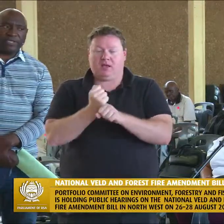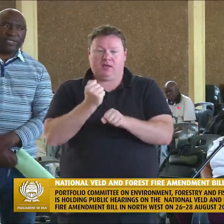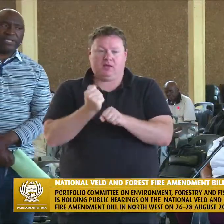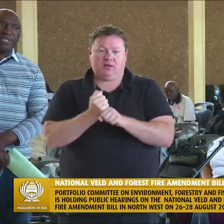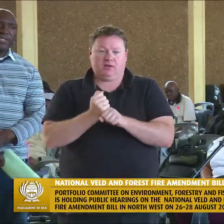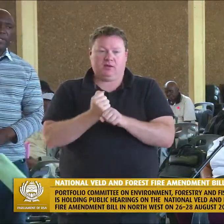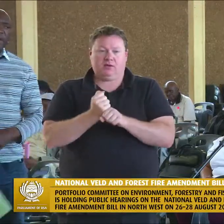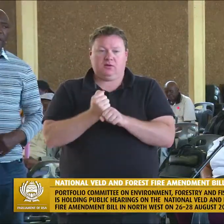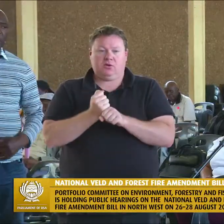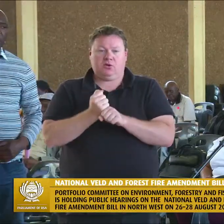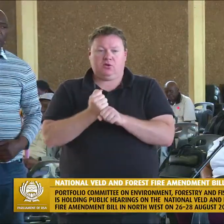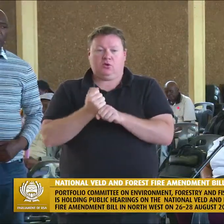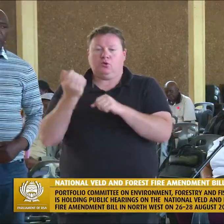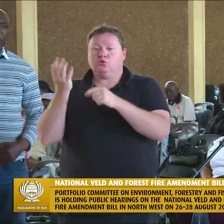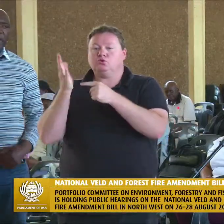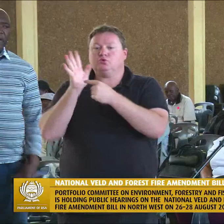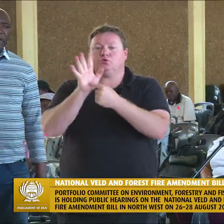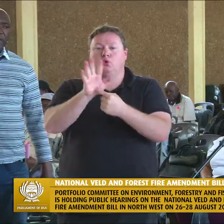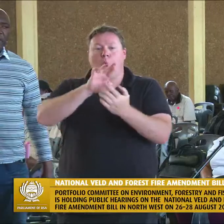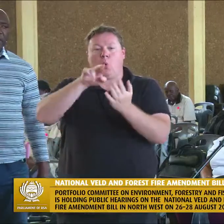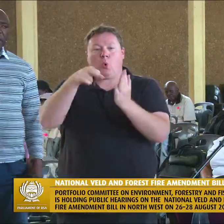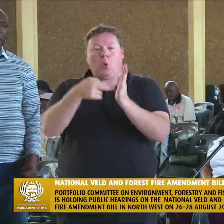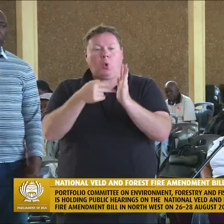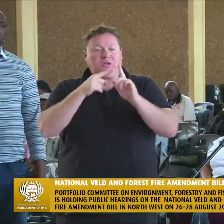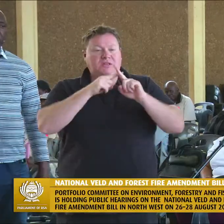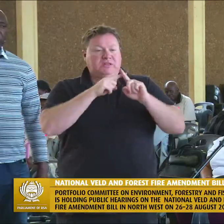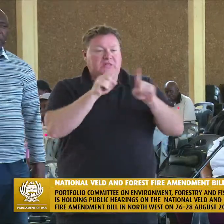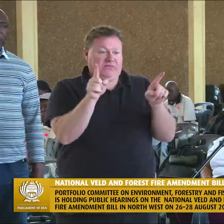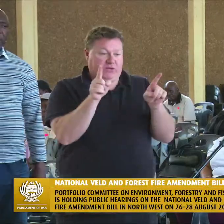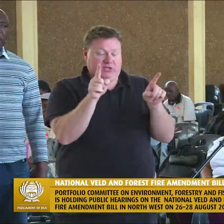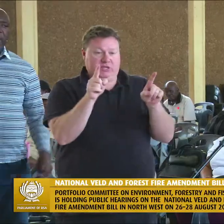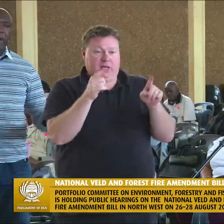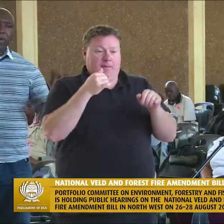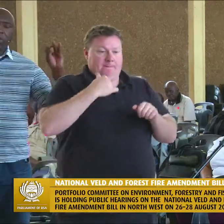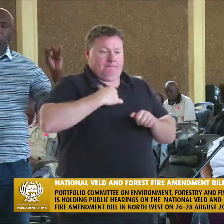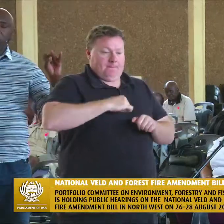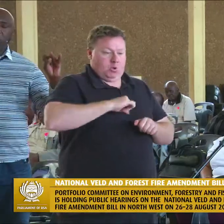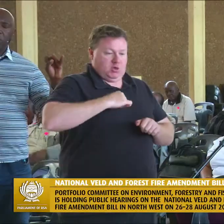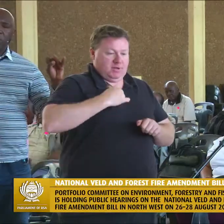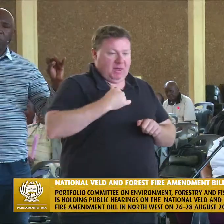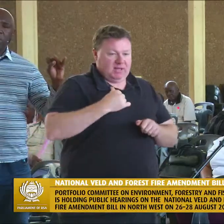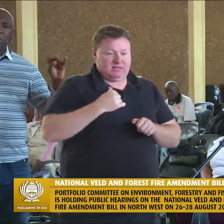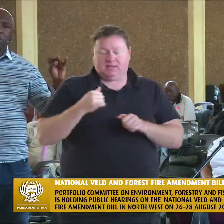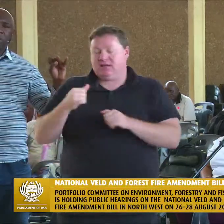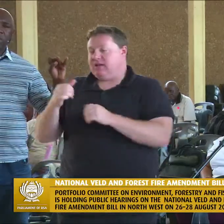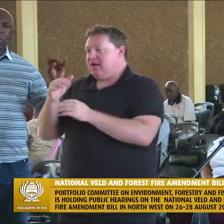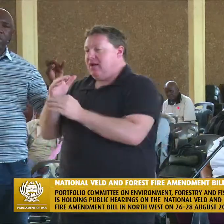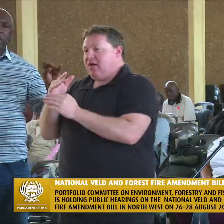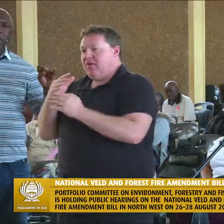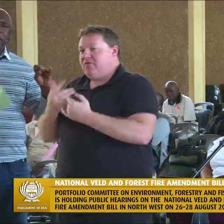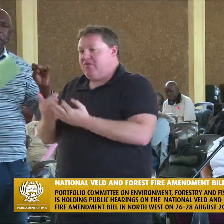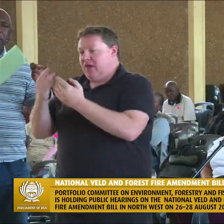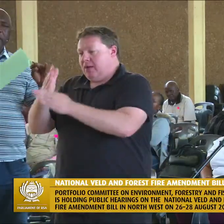distinguishment of role between the municipality and the fire department association